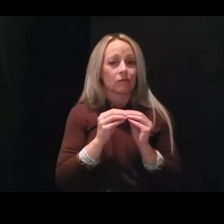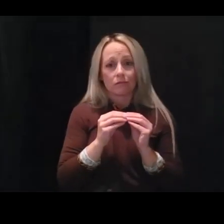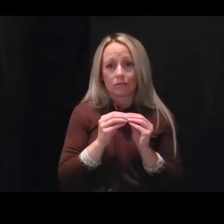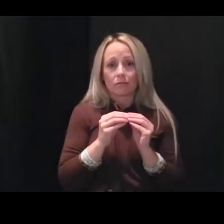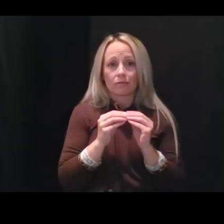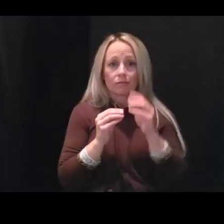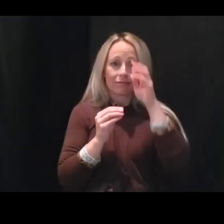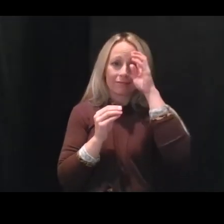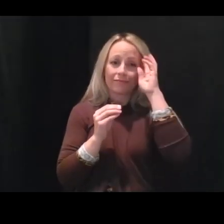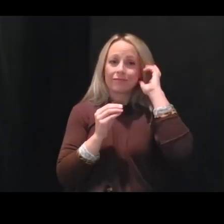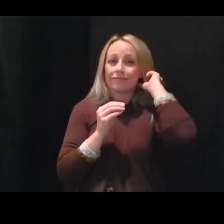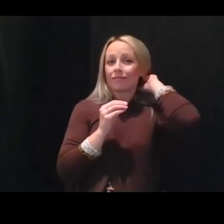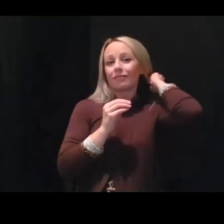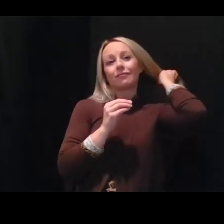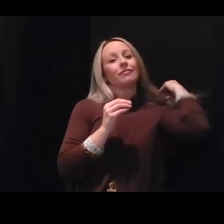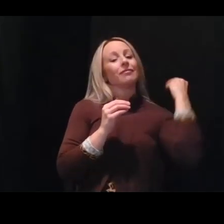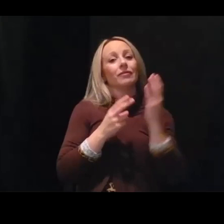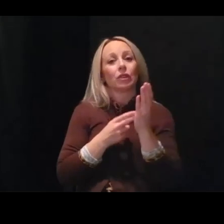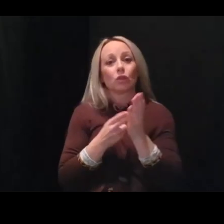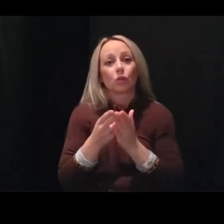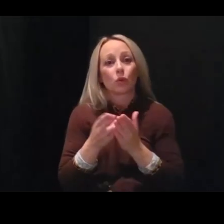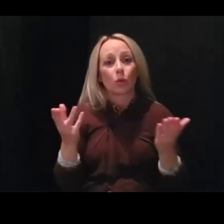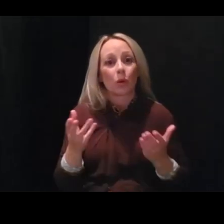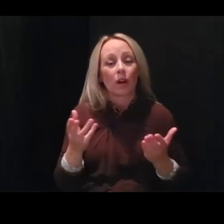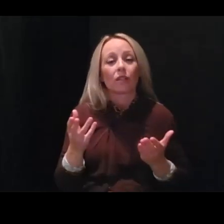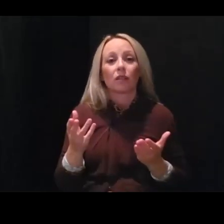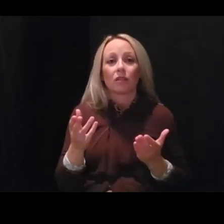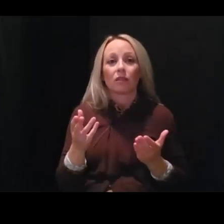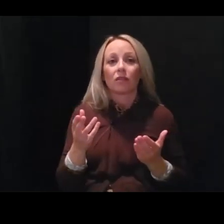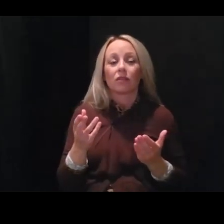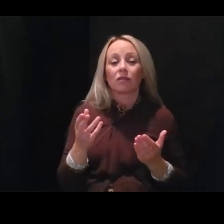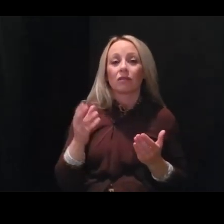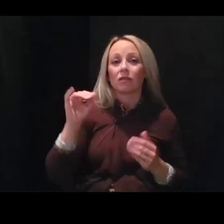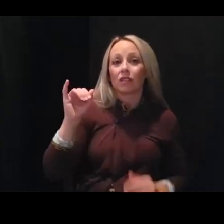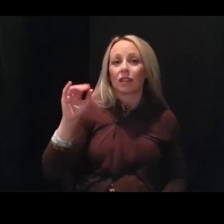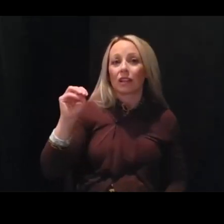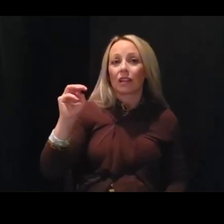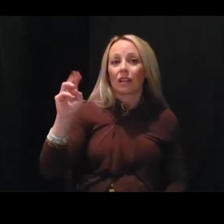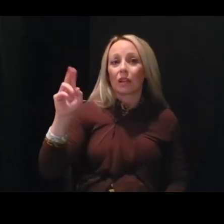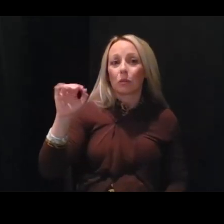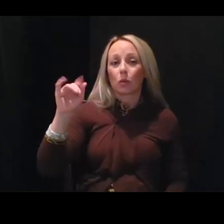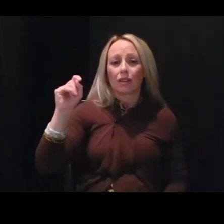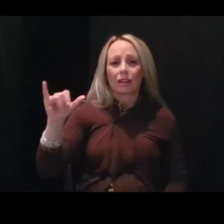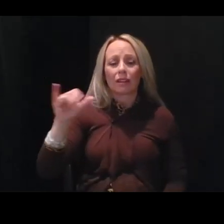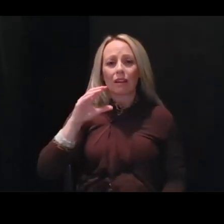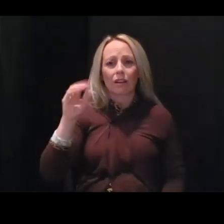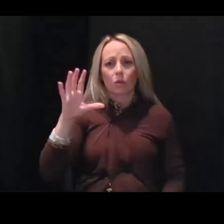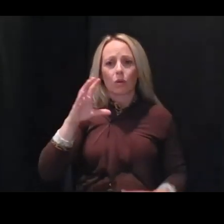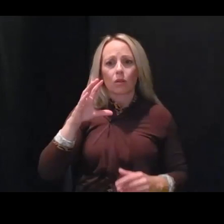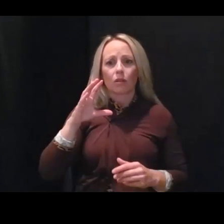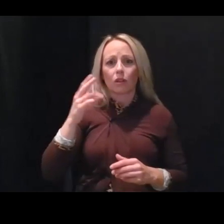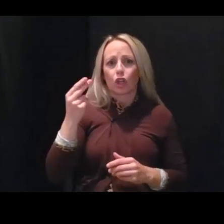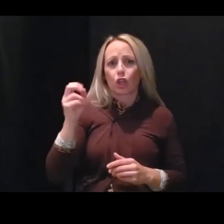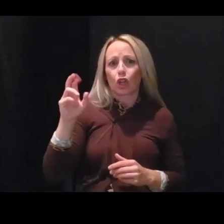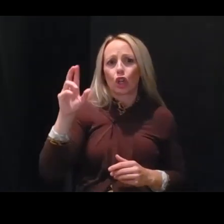Sorry about that. Herd immunity is a real thing, and in this case, a real scary thing. Herd